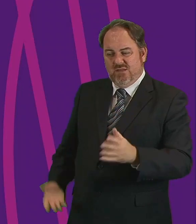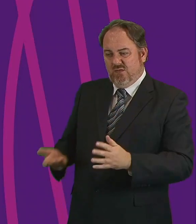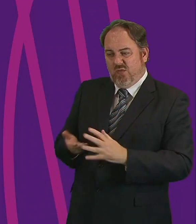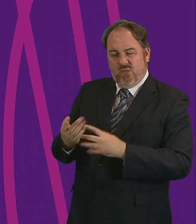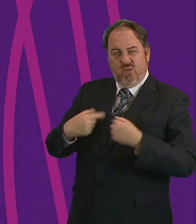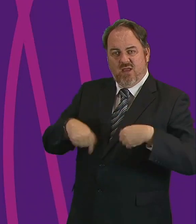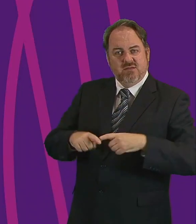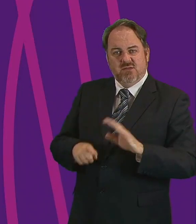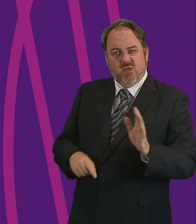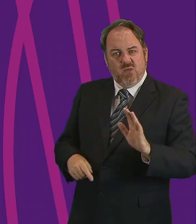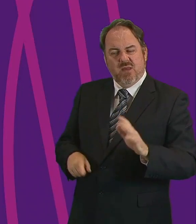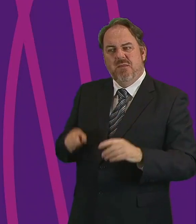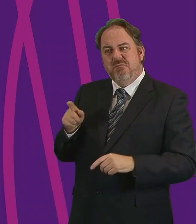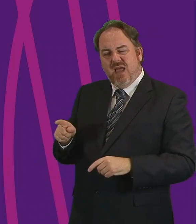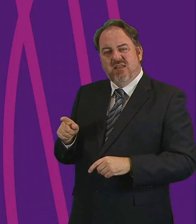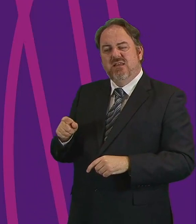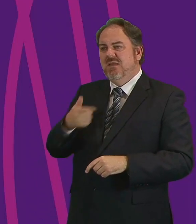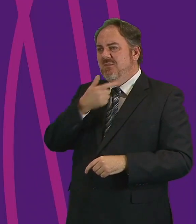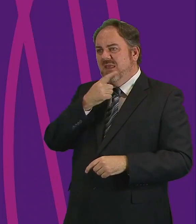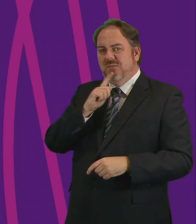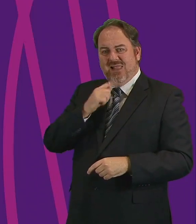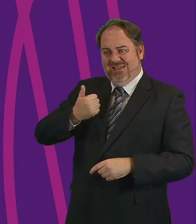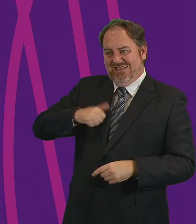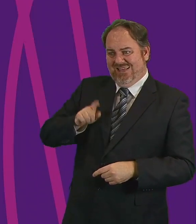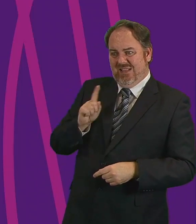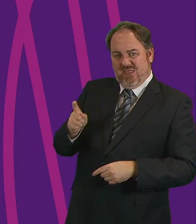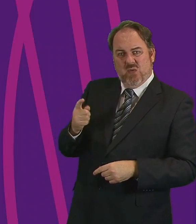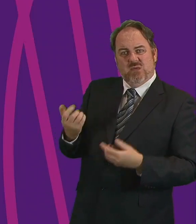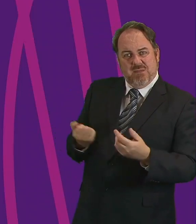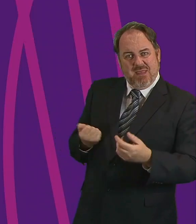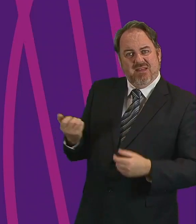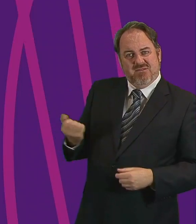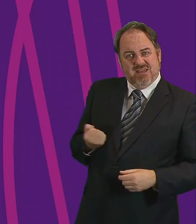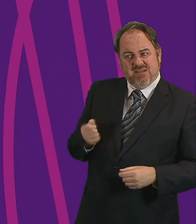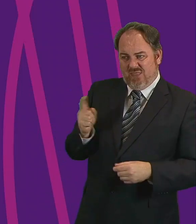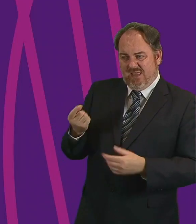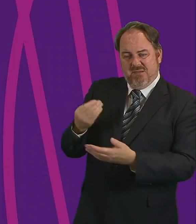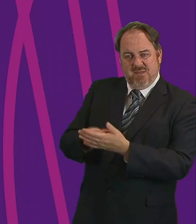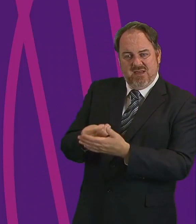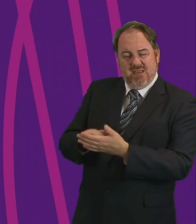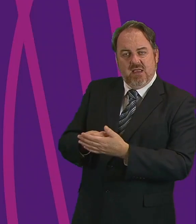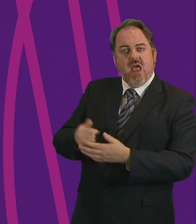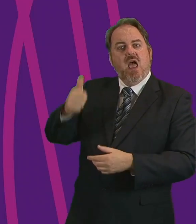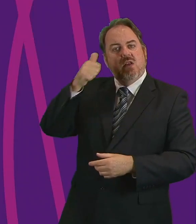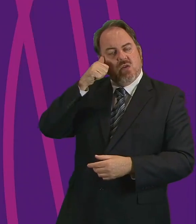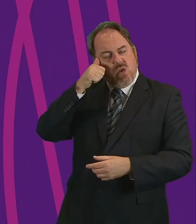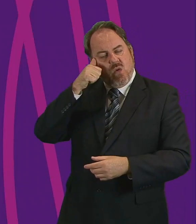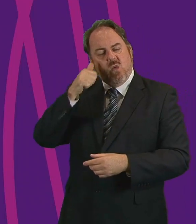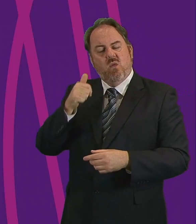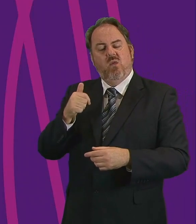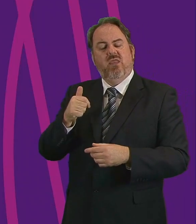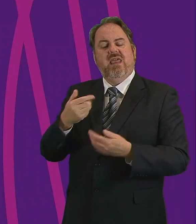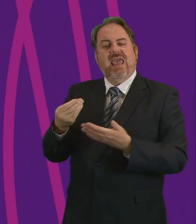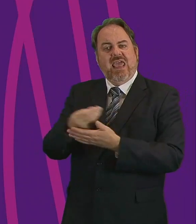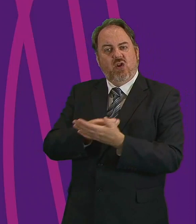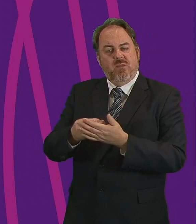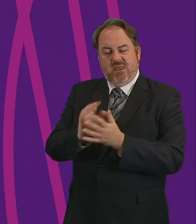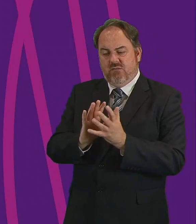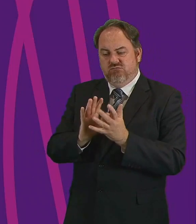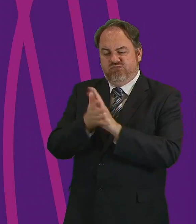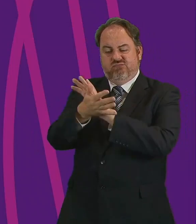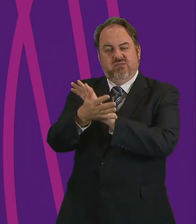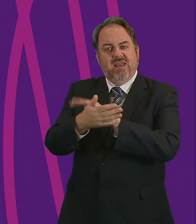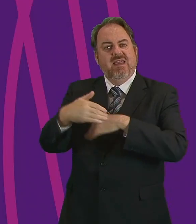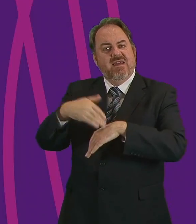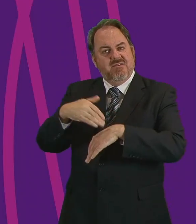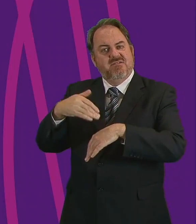But it is important to people in Scotland. And where the economic shock is asymmetric, as today's unemployment figures are,